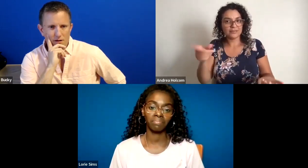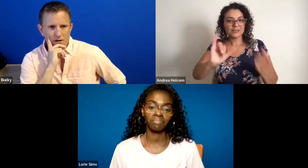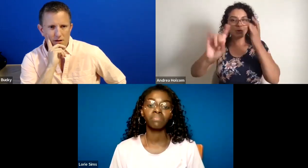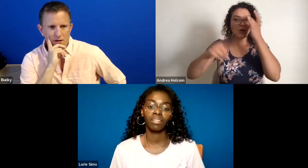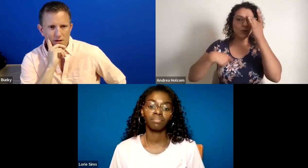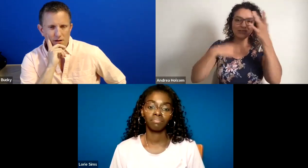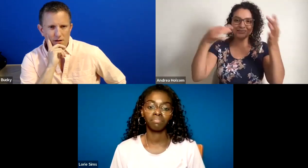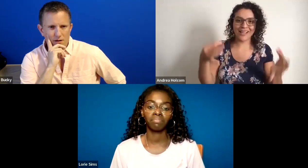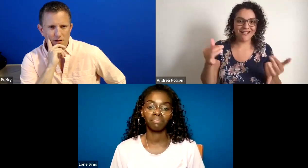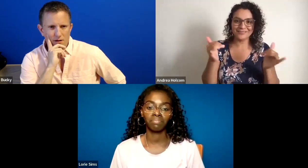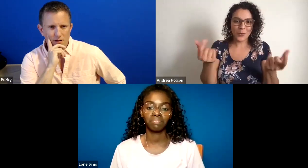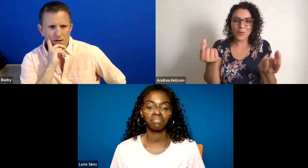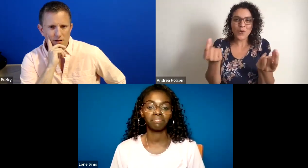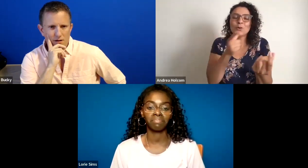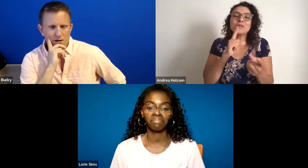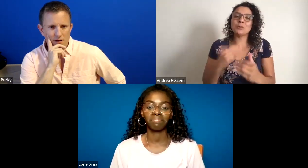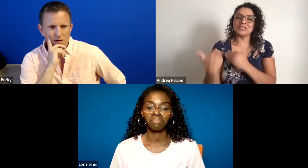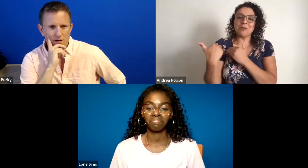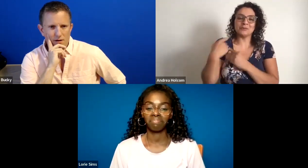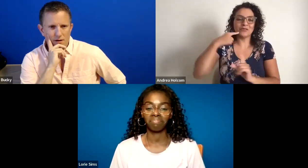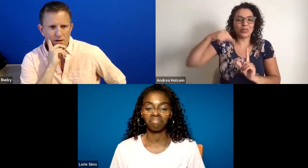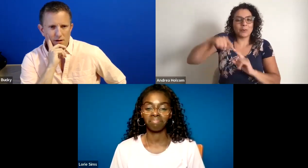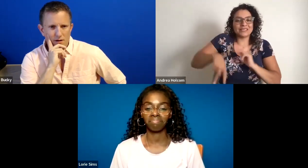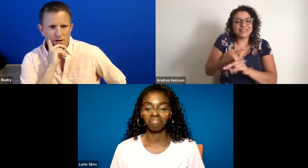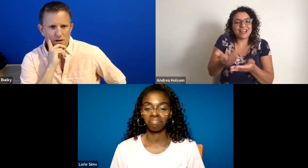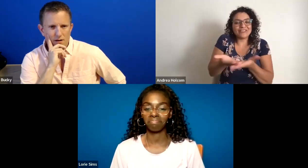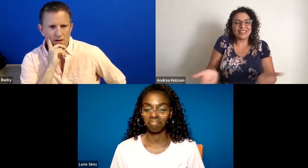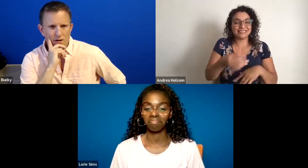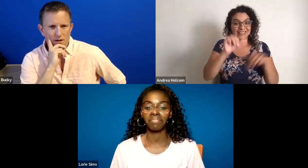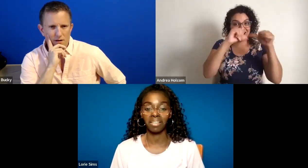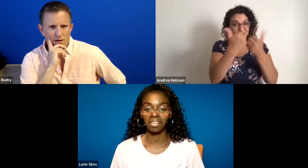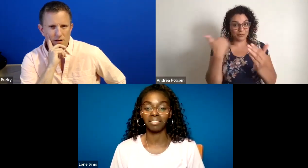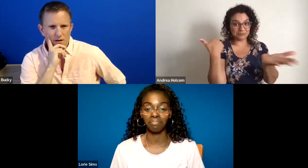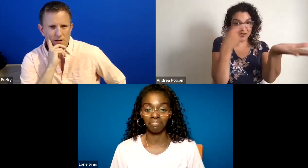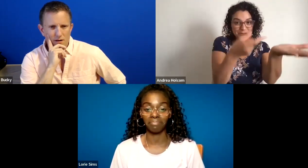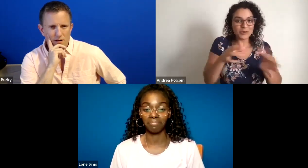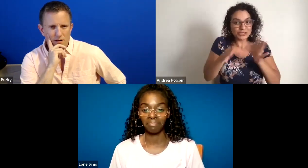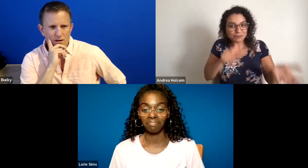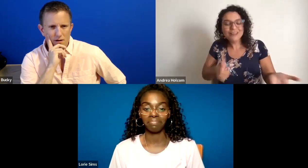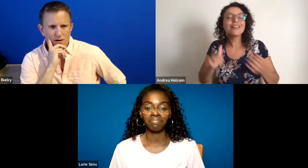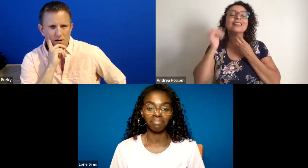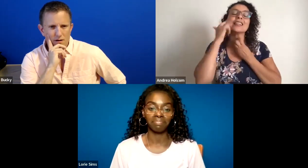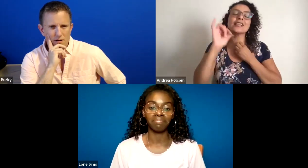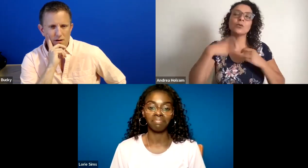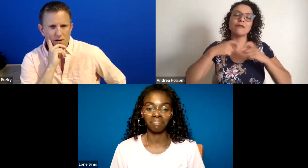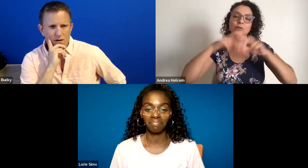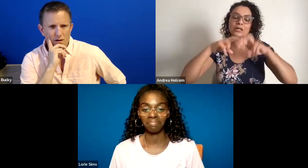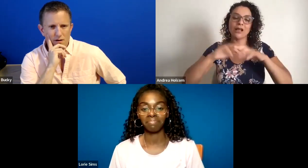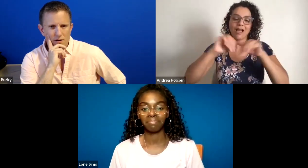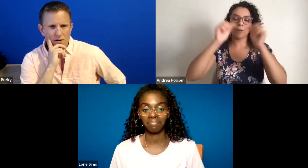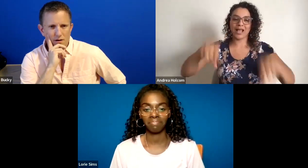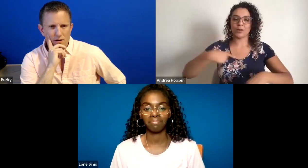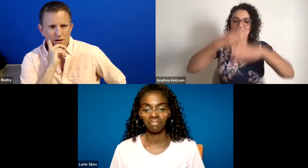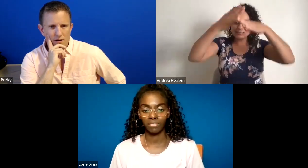going to conflict. The client still wants access, but what does the interpreter do in that moment? And who is responsible? Is it the agency? Is it